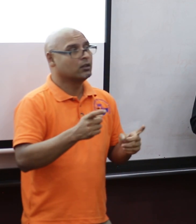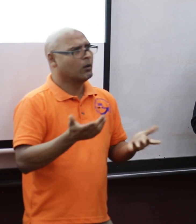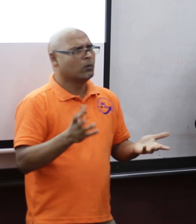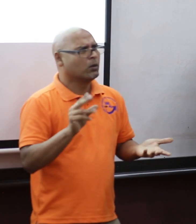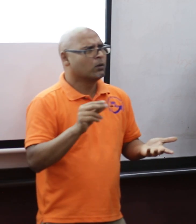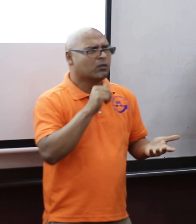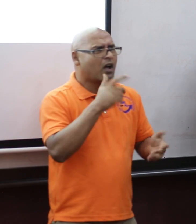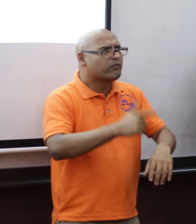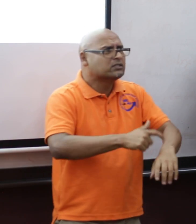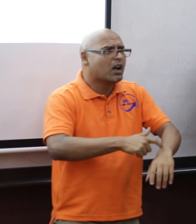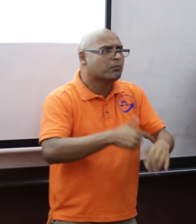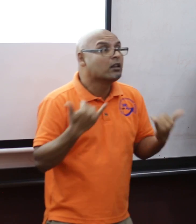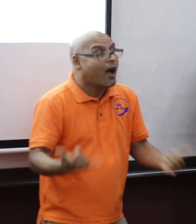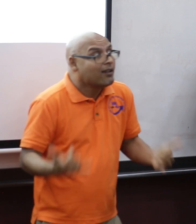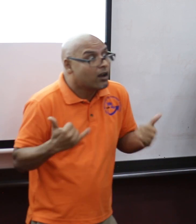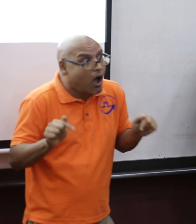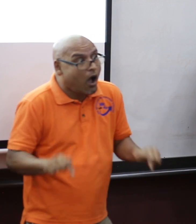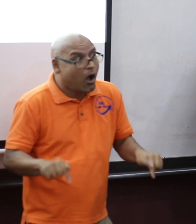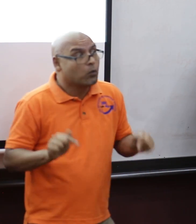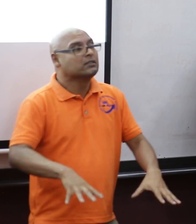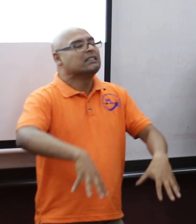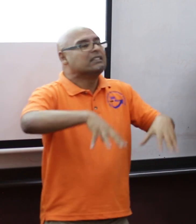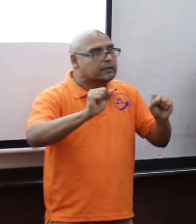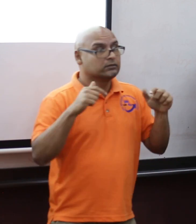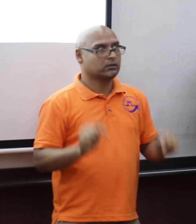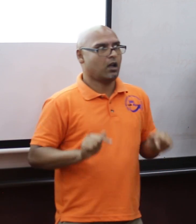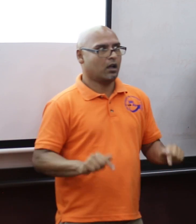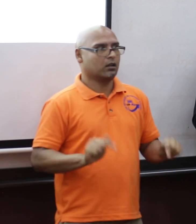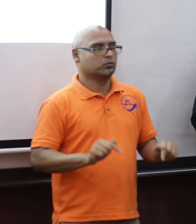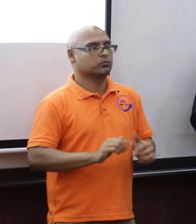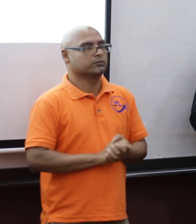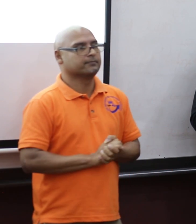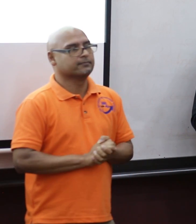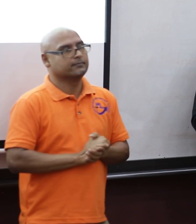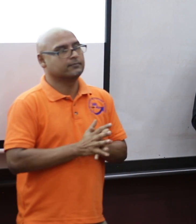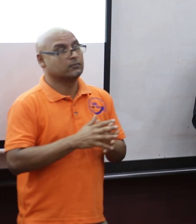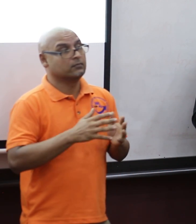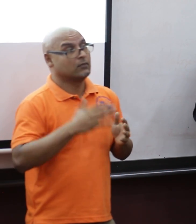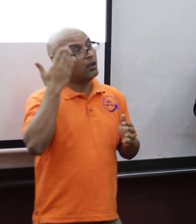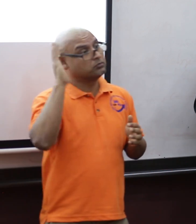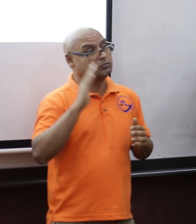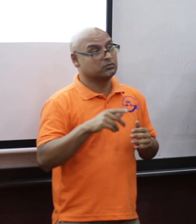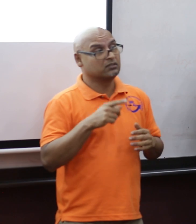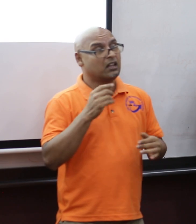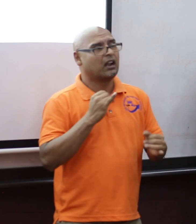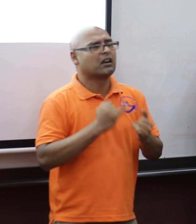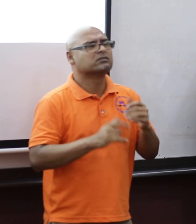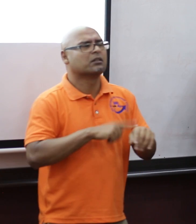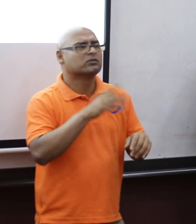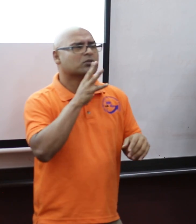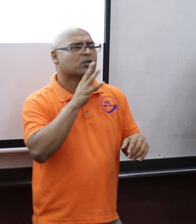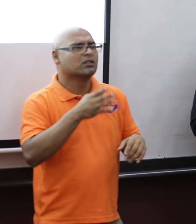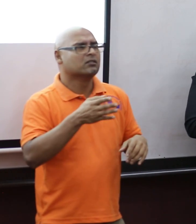I don't know the last time they prayed and they spoke to their God. And he said, nah, you're good. You have the